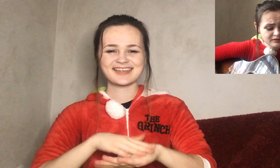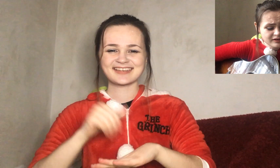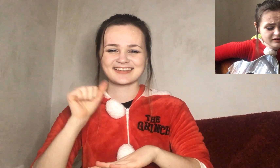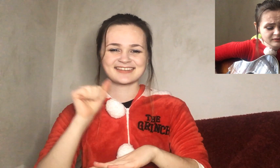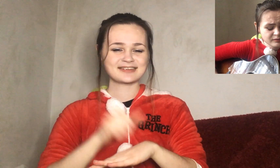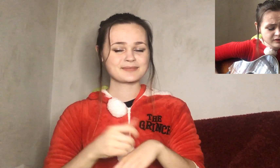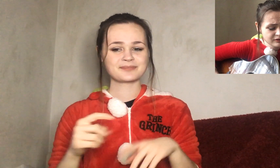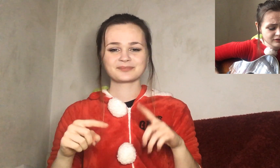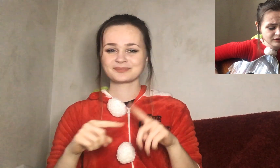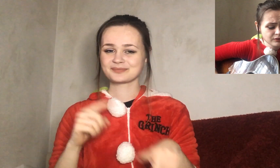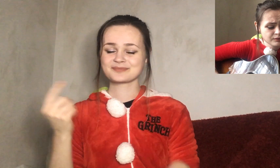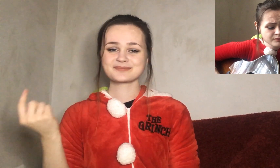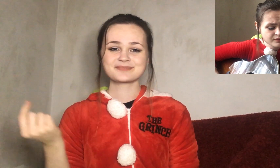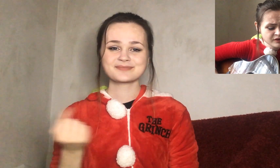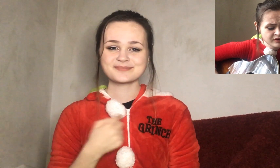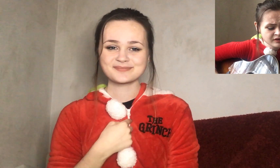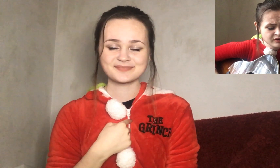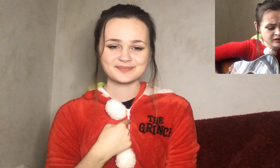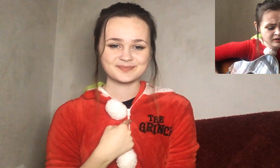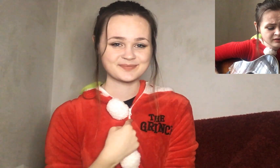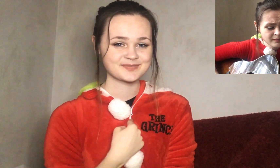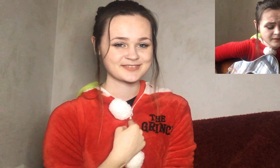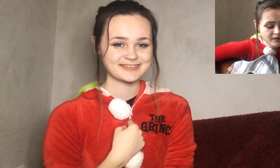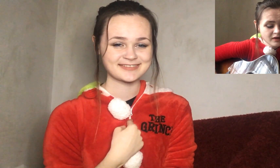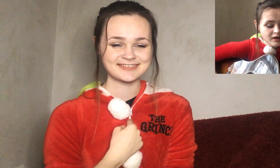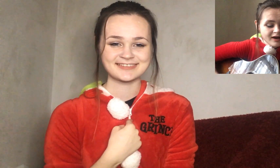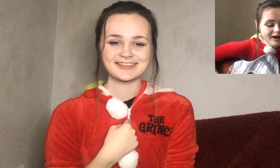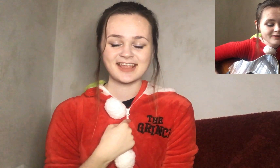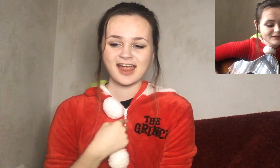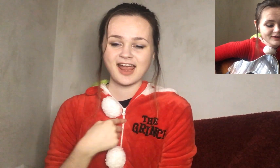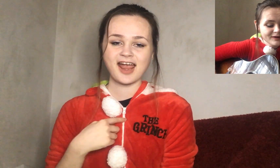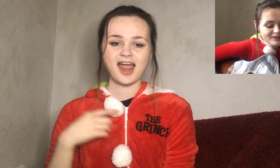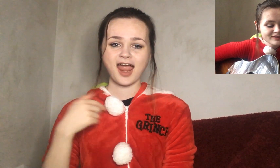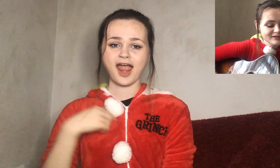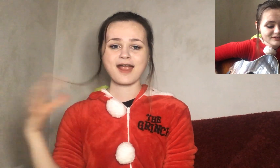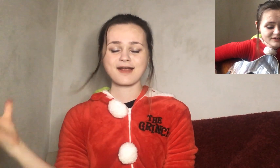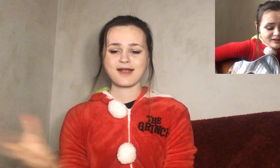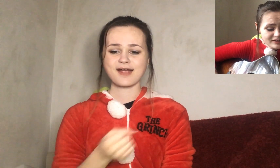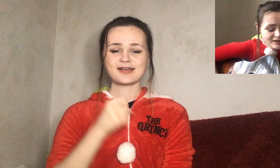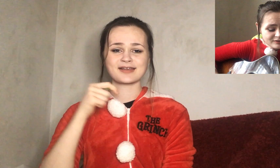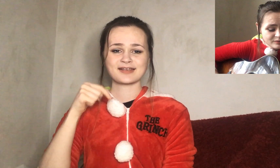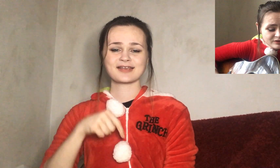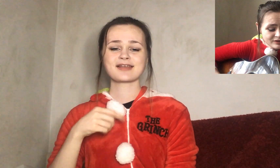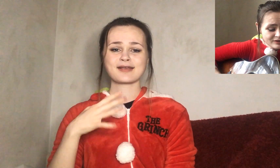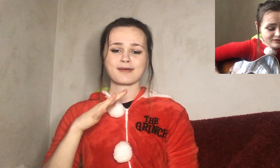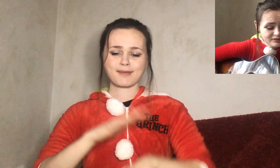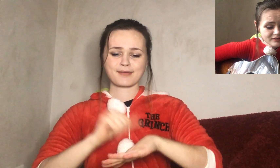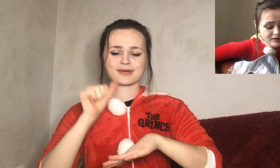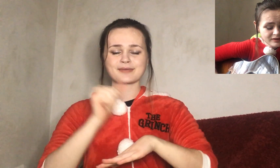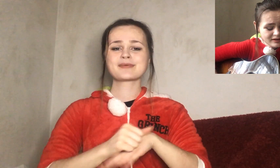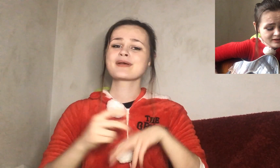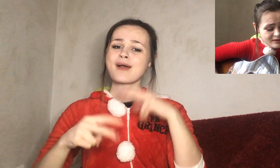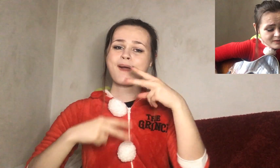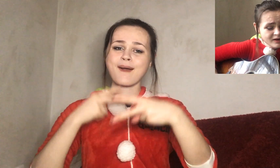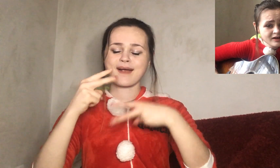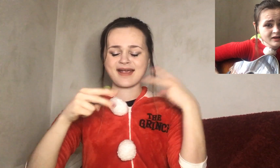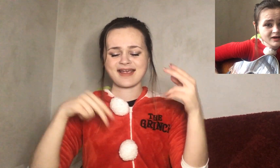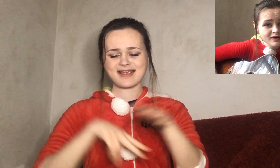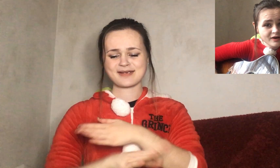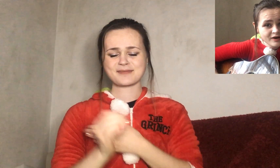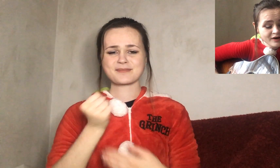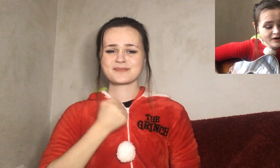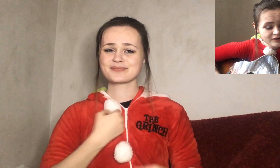That's Christmas to me. I've got this Christmas song in